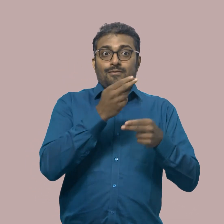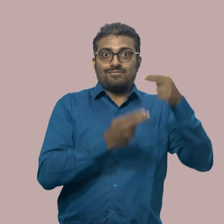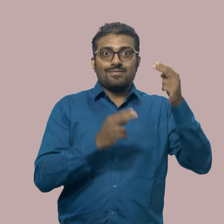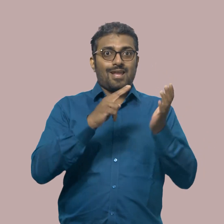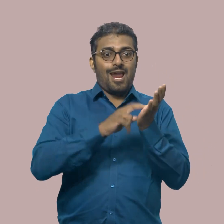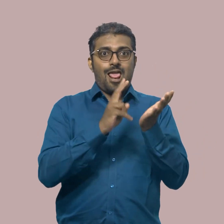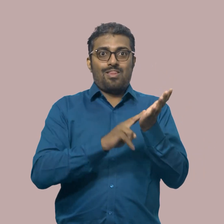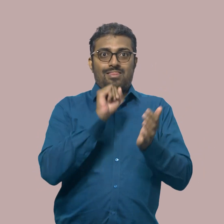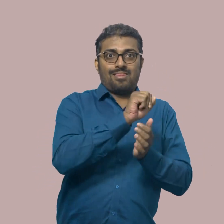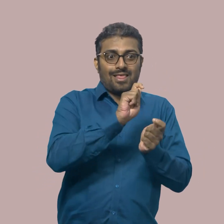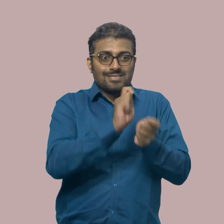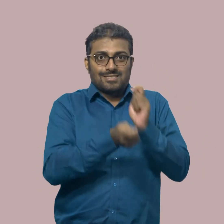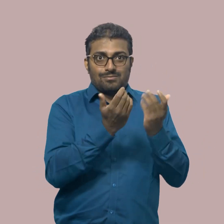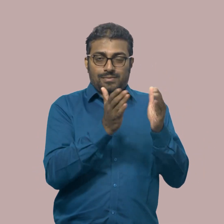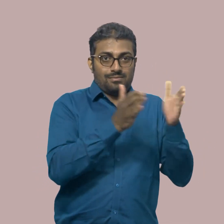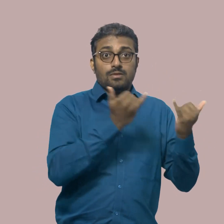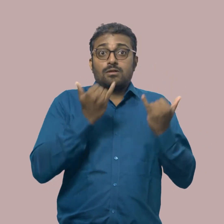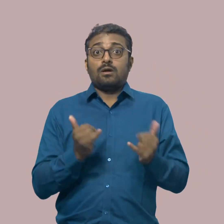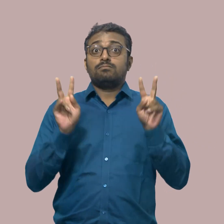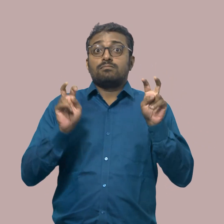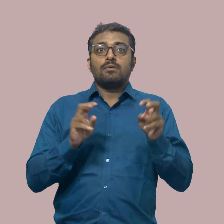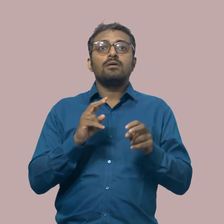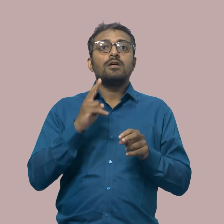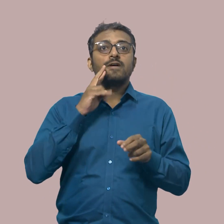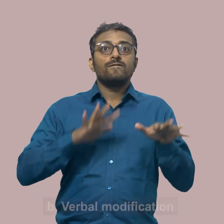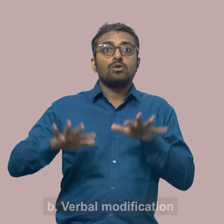B. Verbal modification.